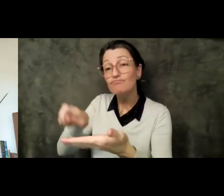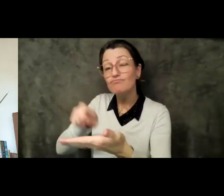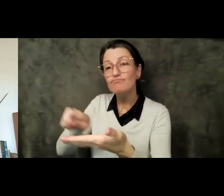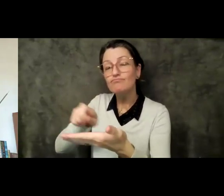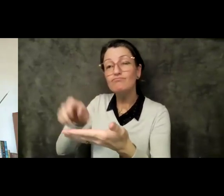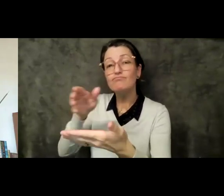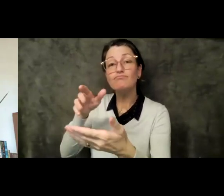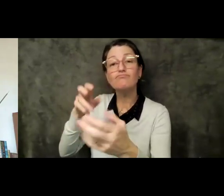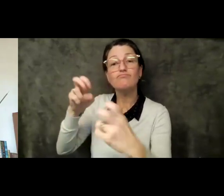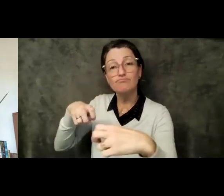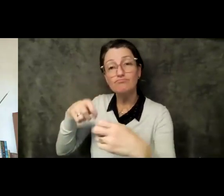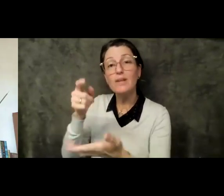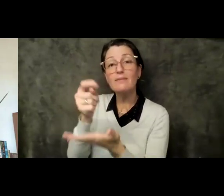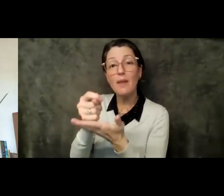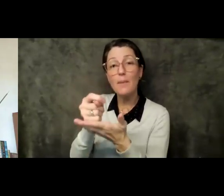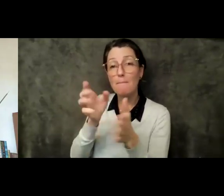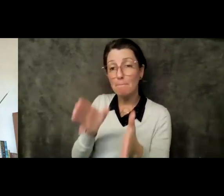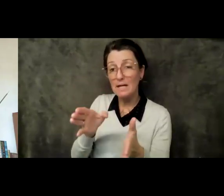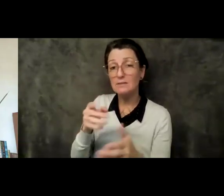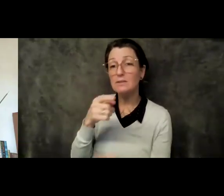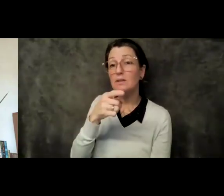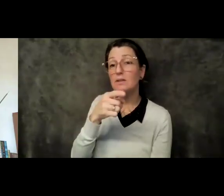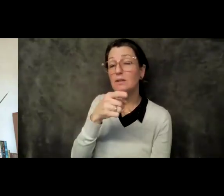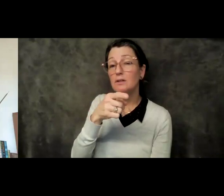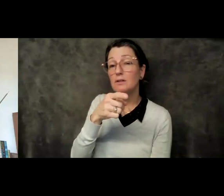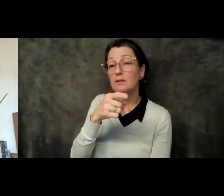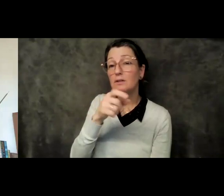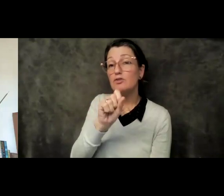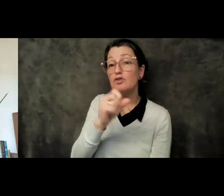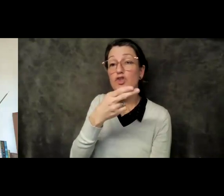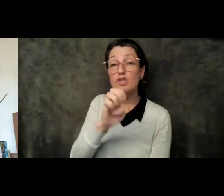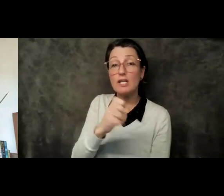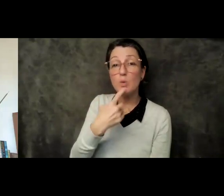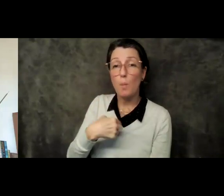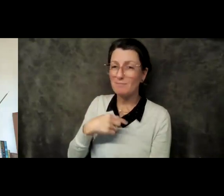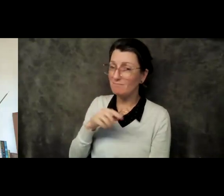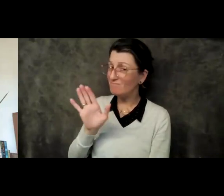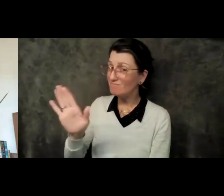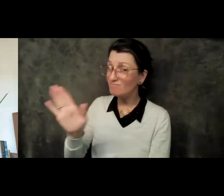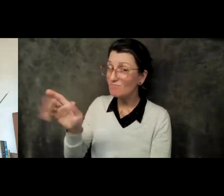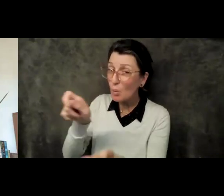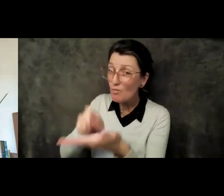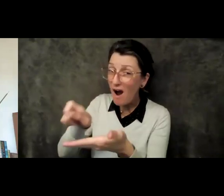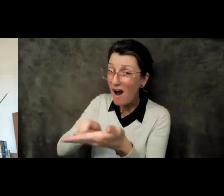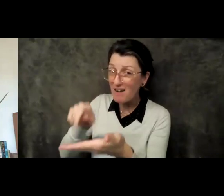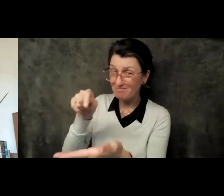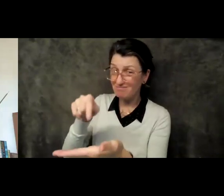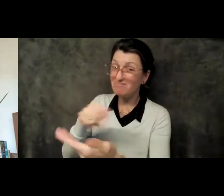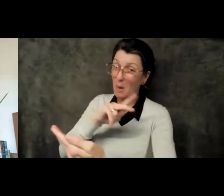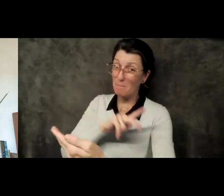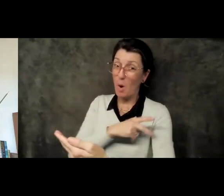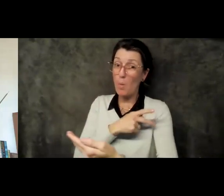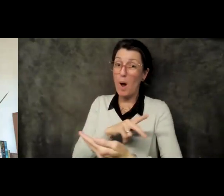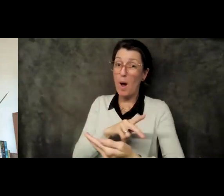to work with a very gifted therapist. And over time, she said, not only are these poems like really good in terms of your